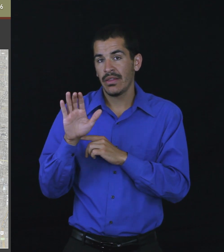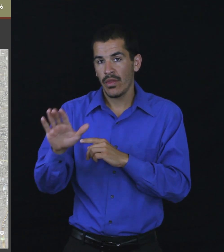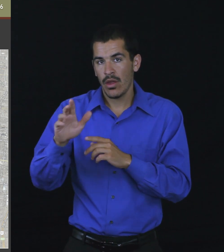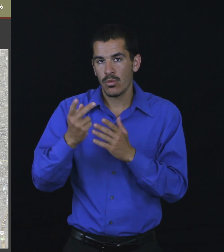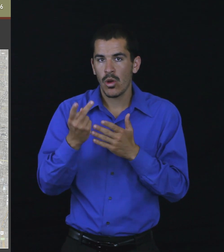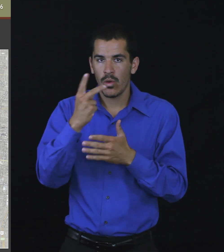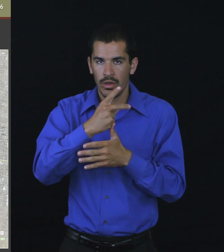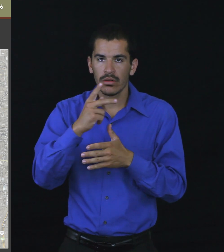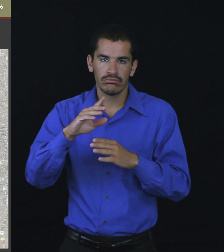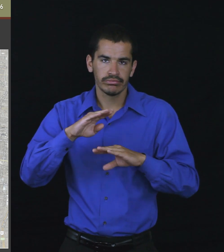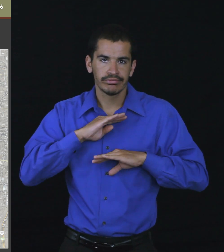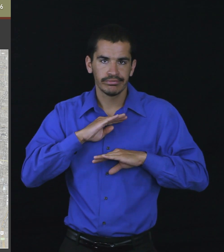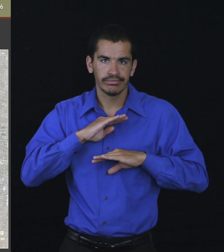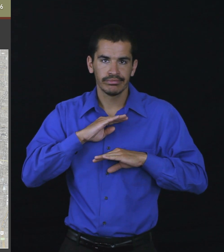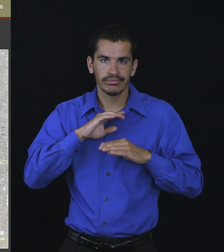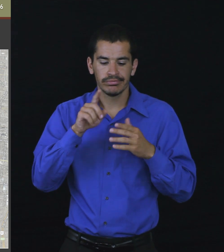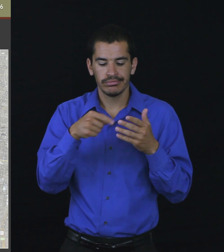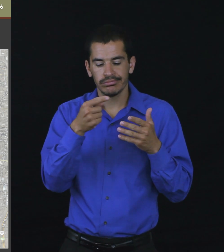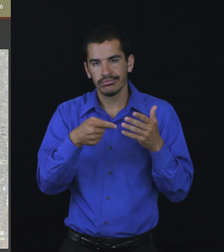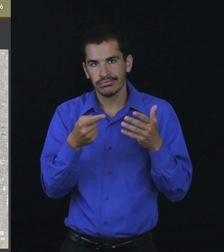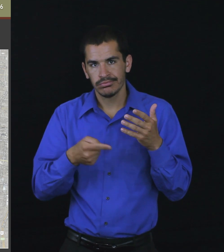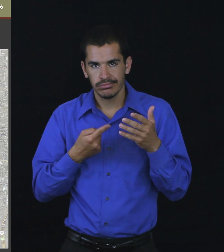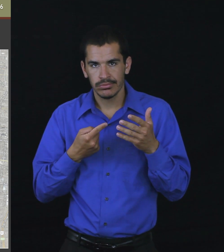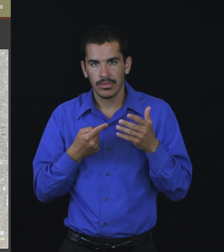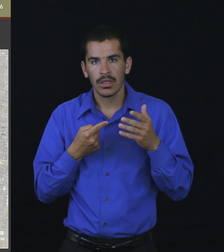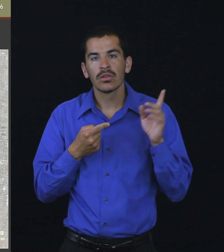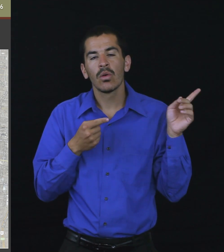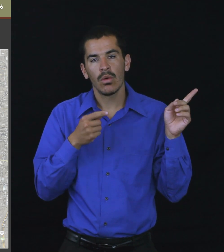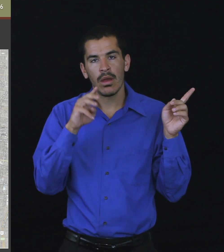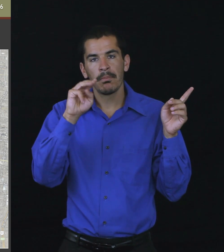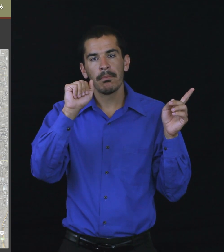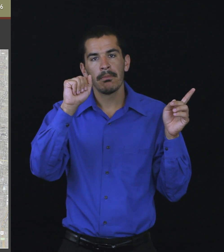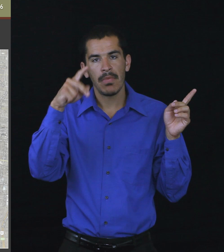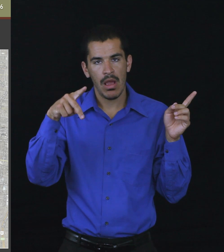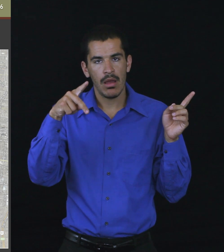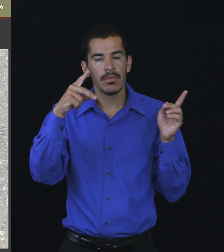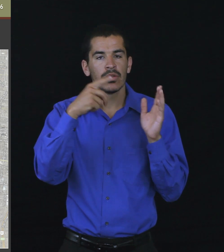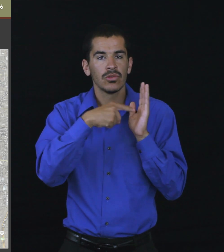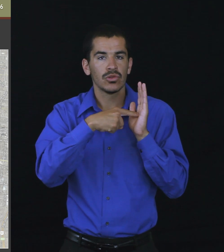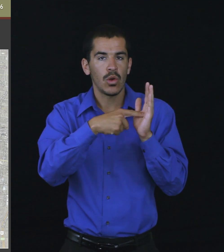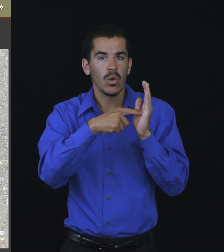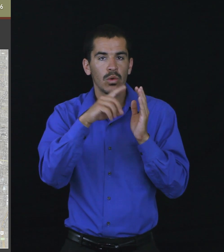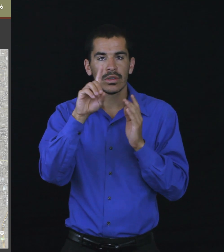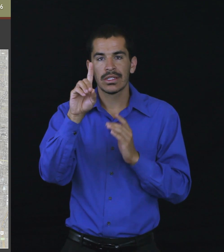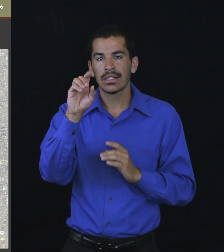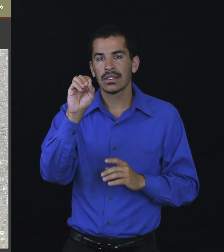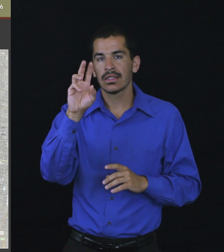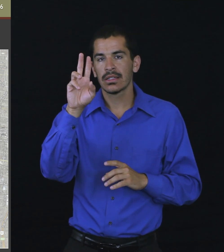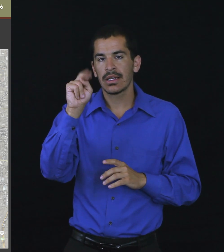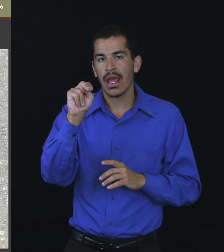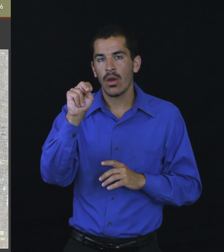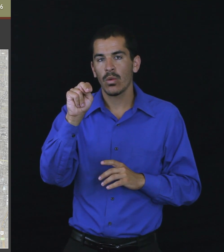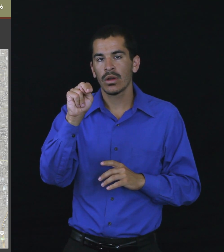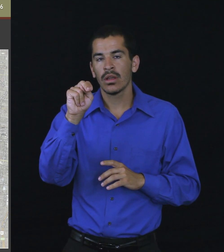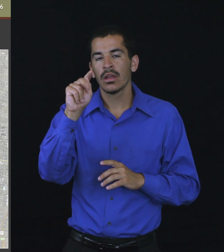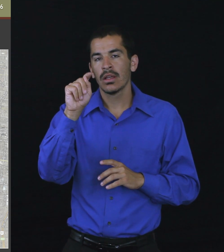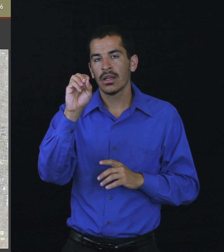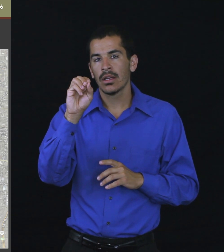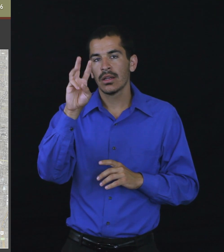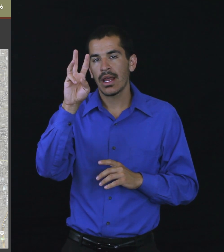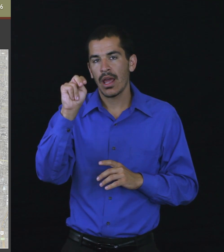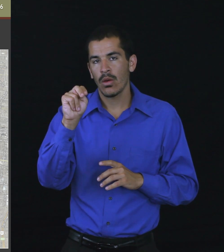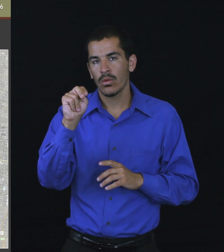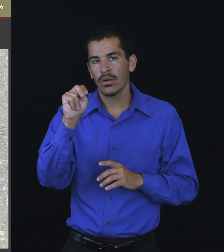This map shows the downtown location of the apartment building